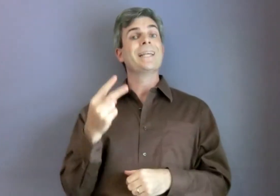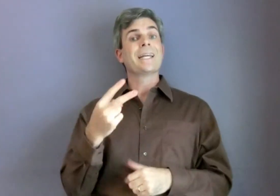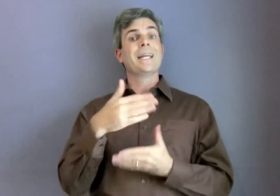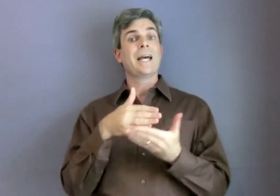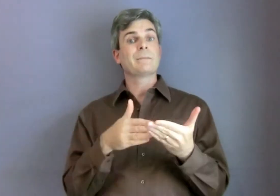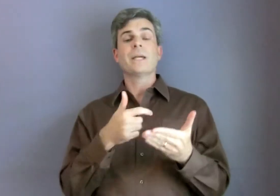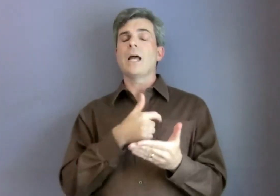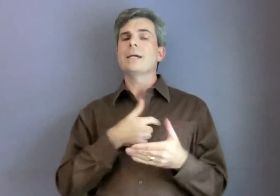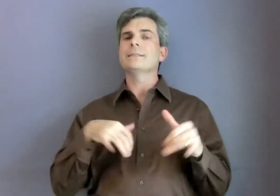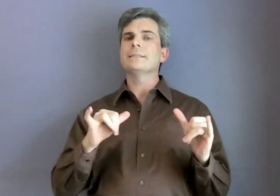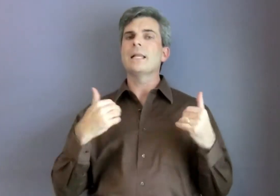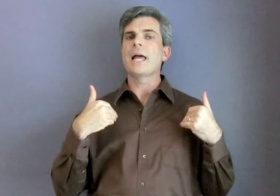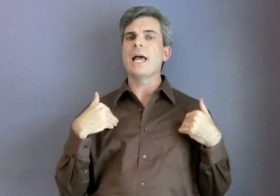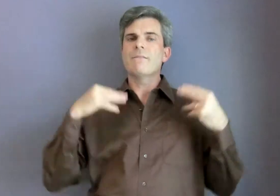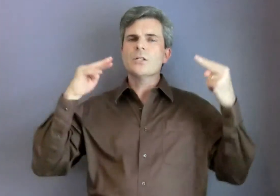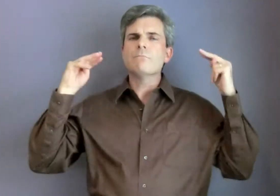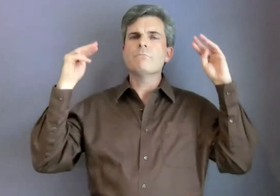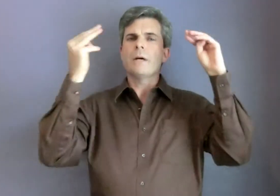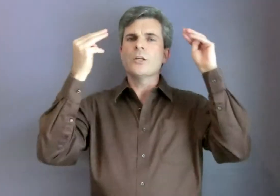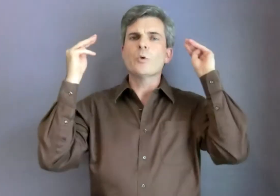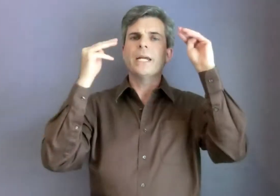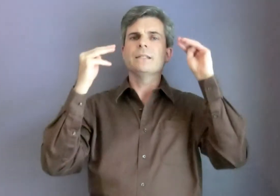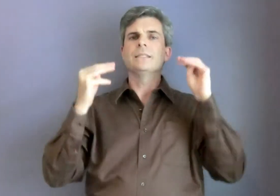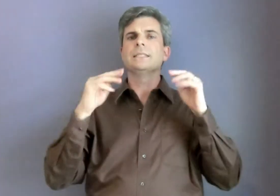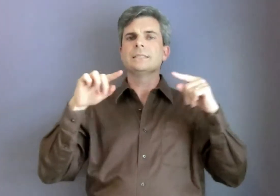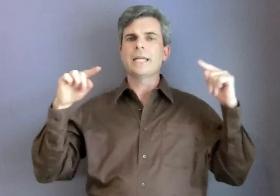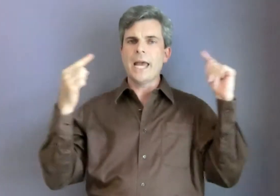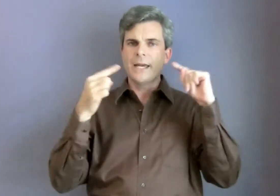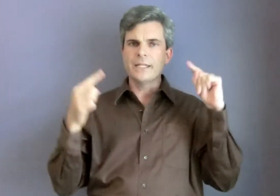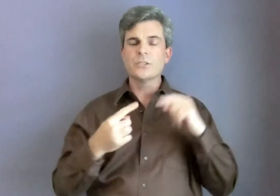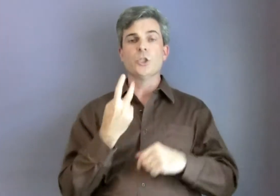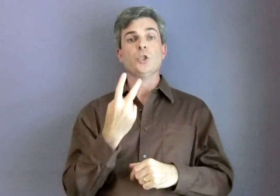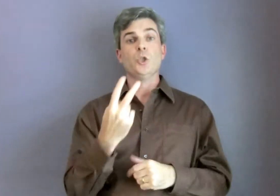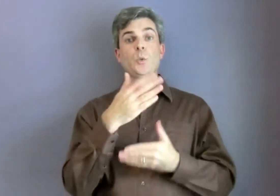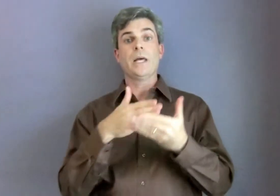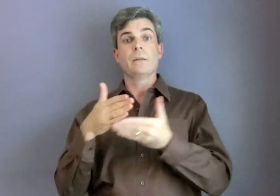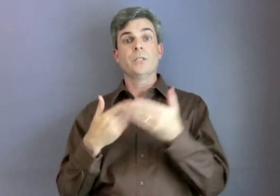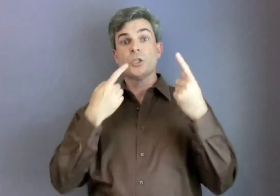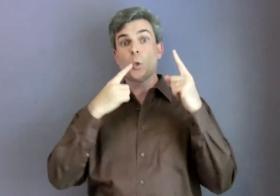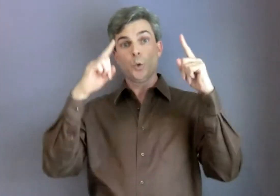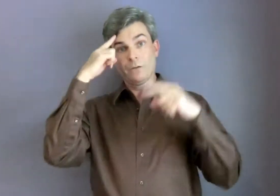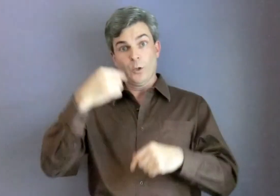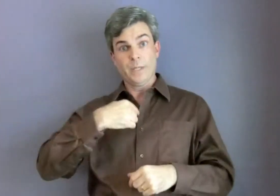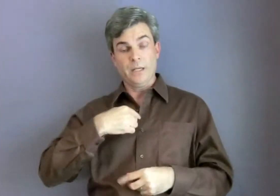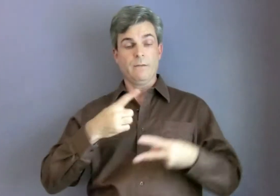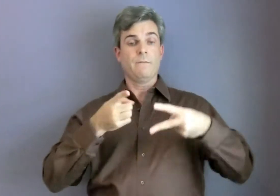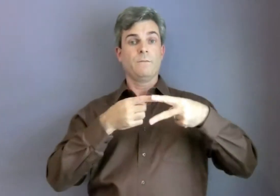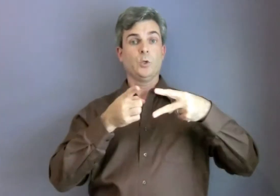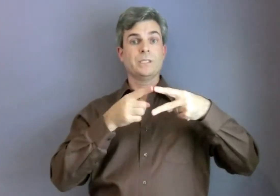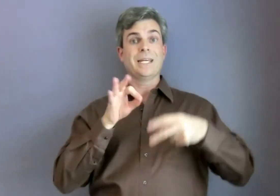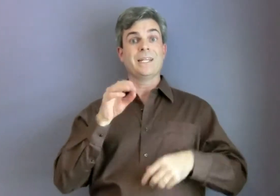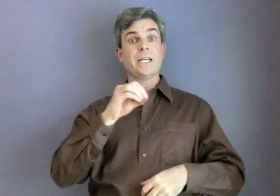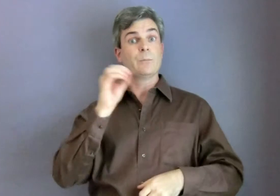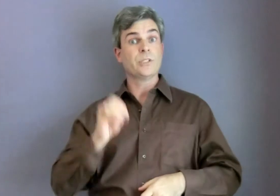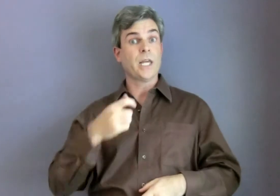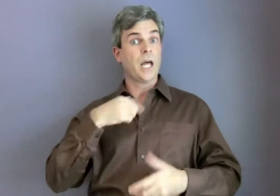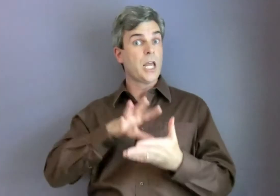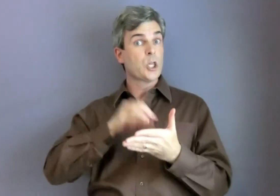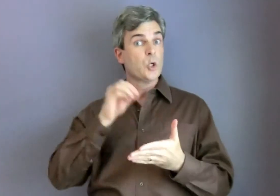headaches. 2 elements that have worked for me here. The first is 90% I learned of head and neck pain is to musculoskeletal